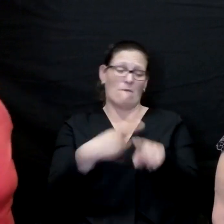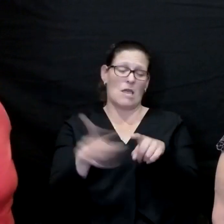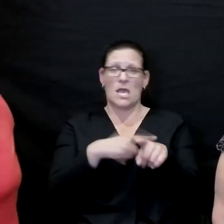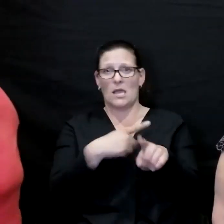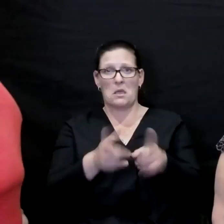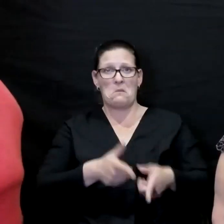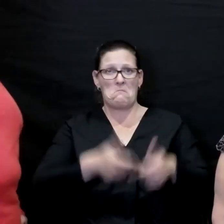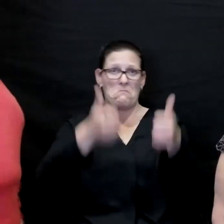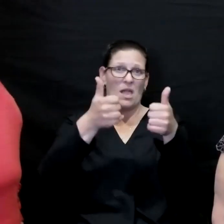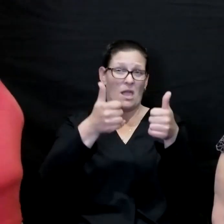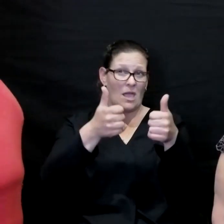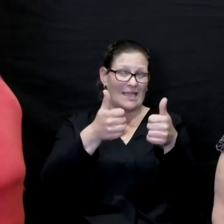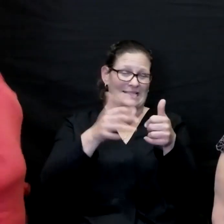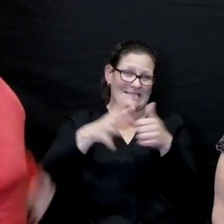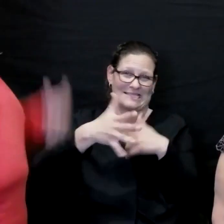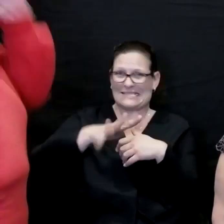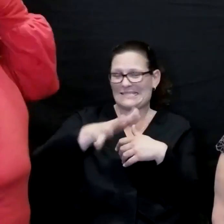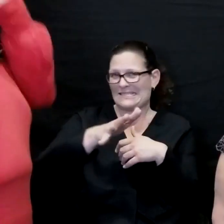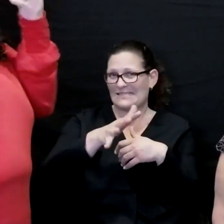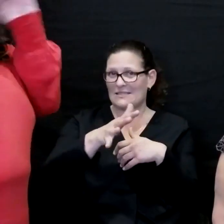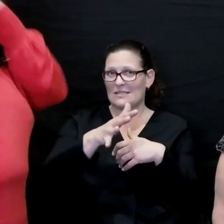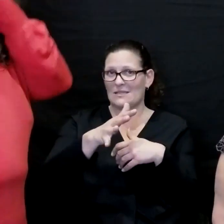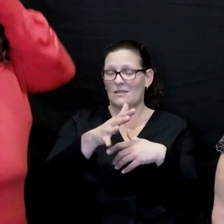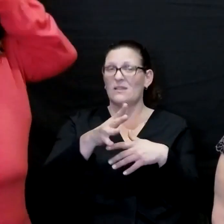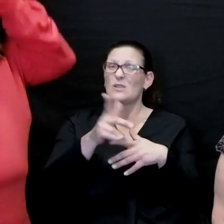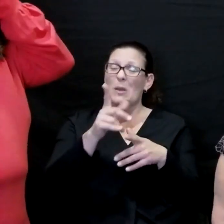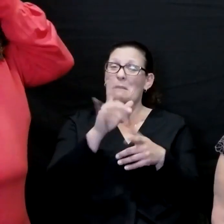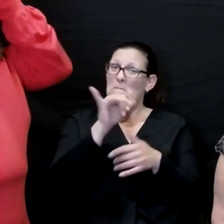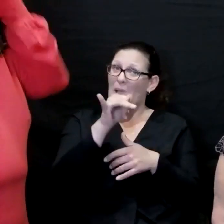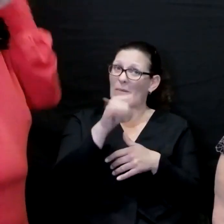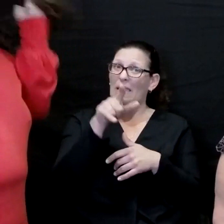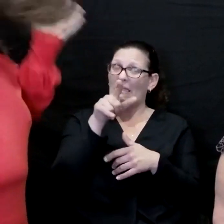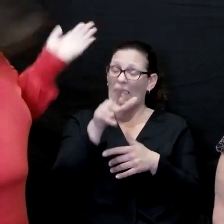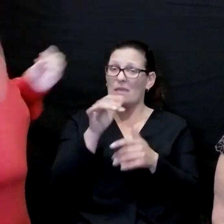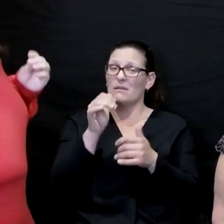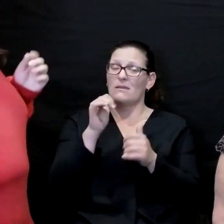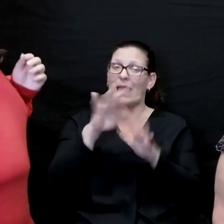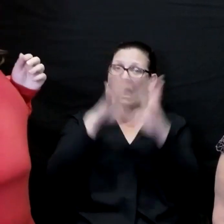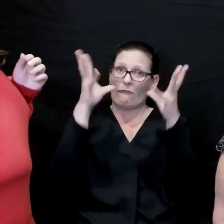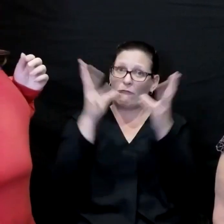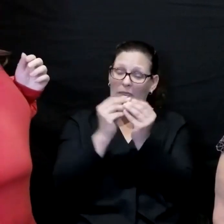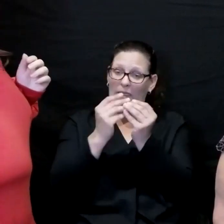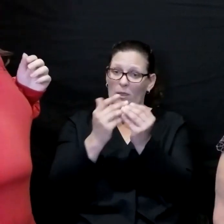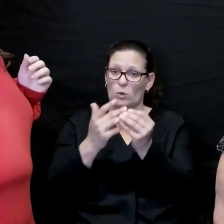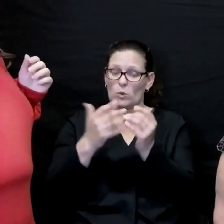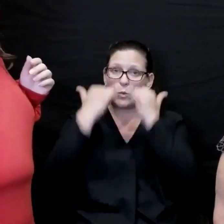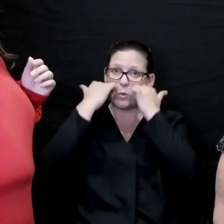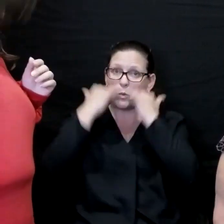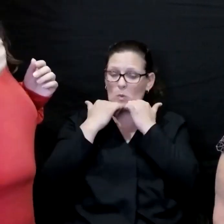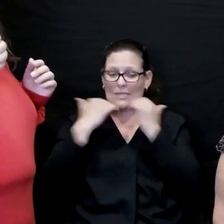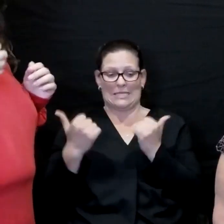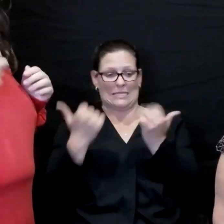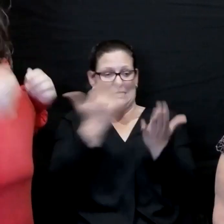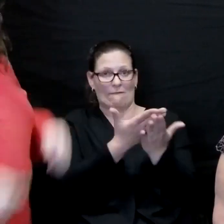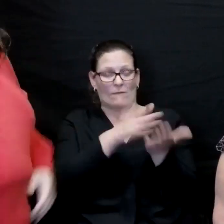always a good thing. So maybe they're really, really looking at your evidence there and making sure that the plan